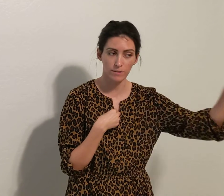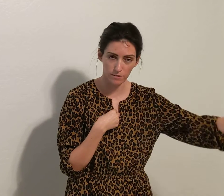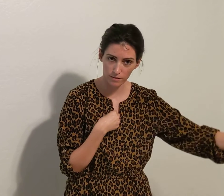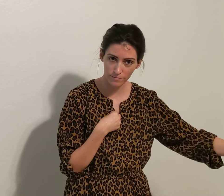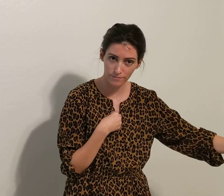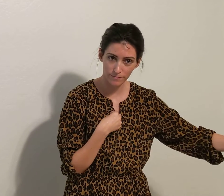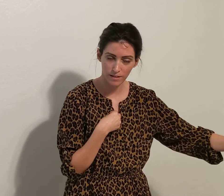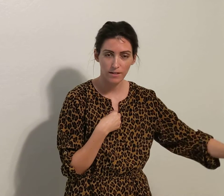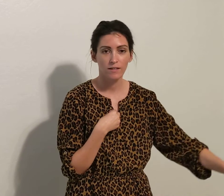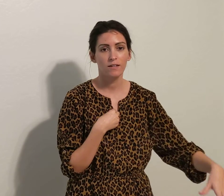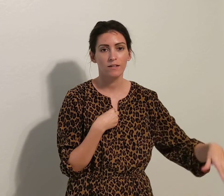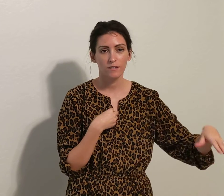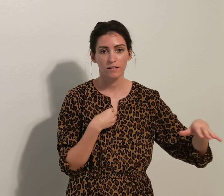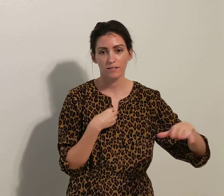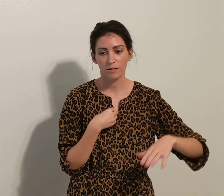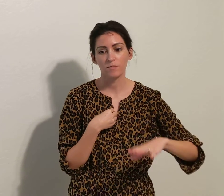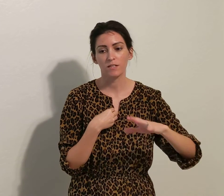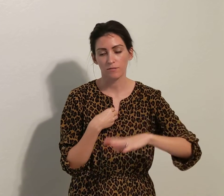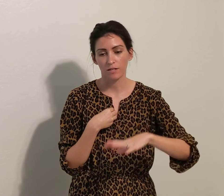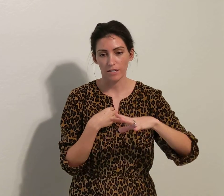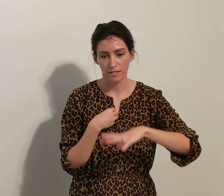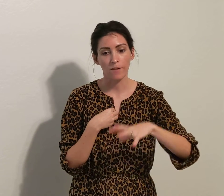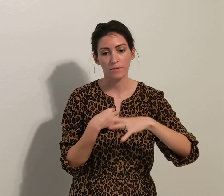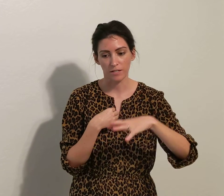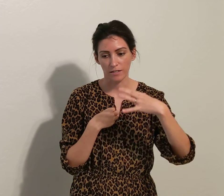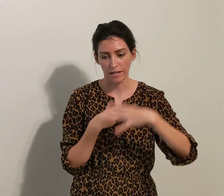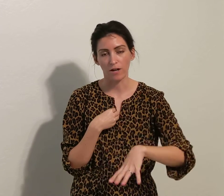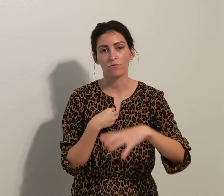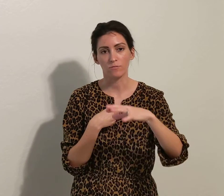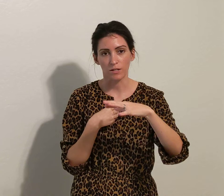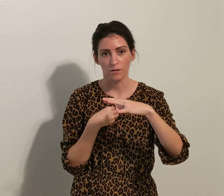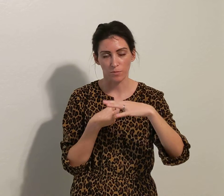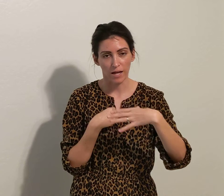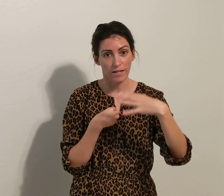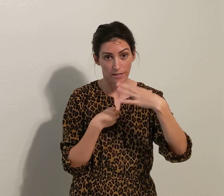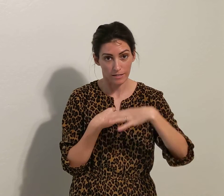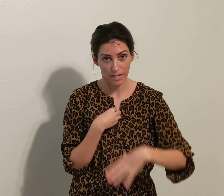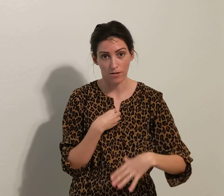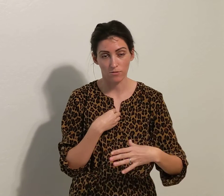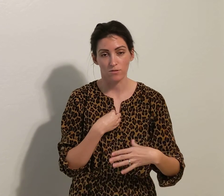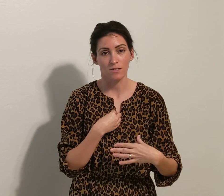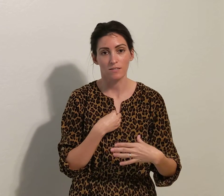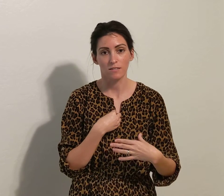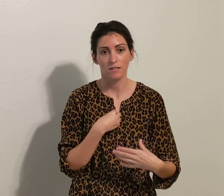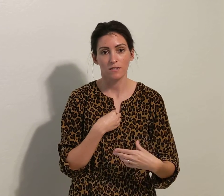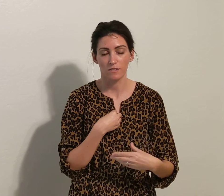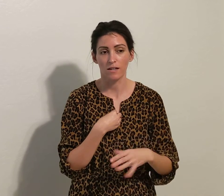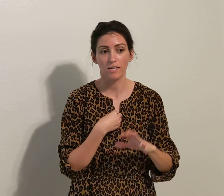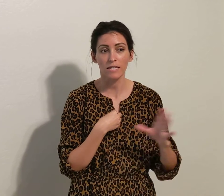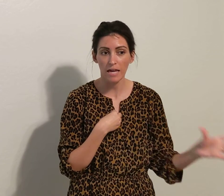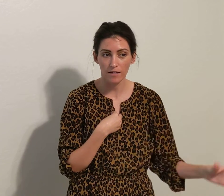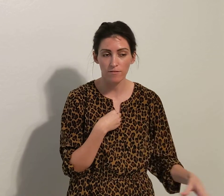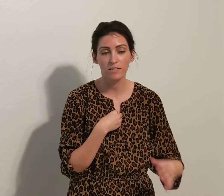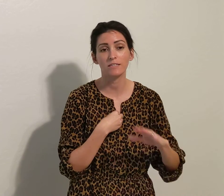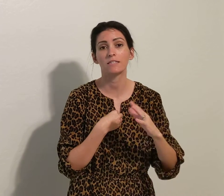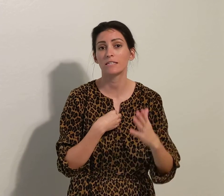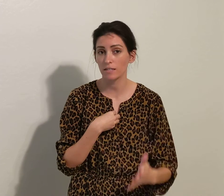happened. It's something that has happening now. We are applying it now. So it's not he gave, he